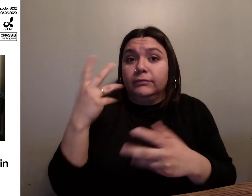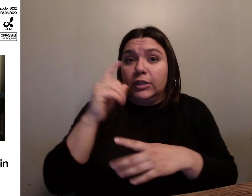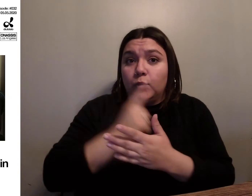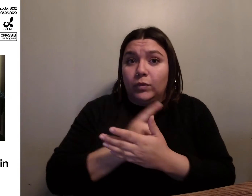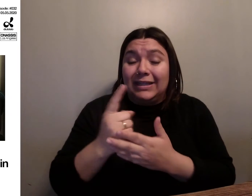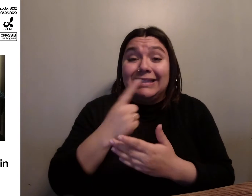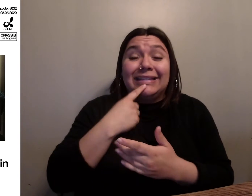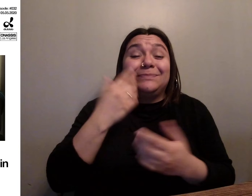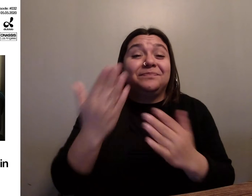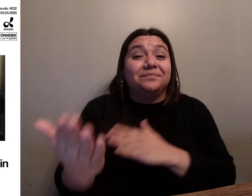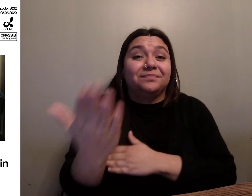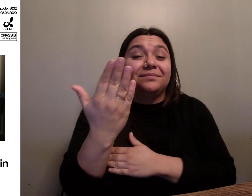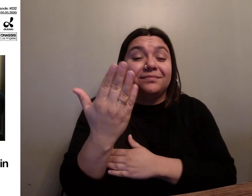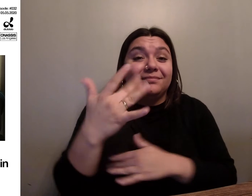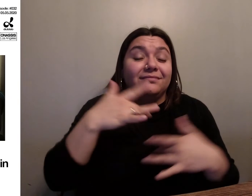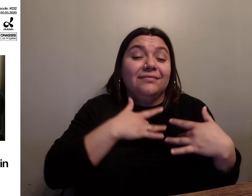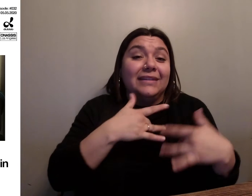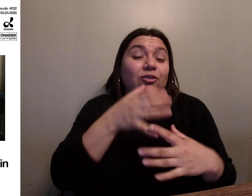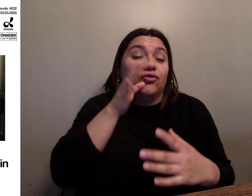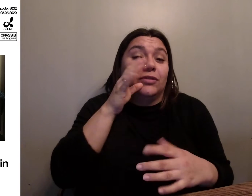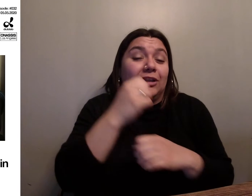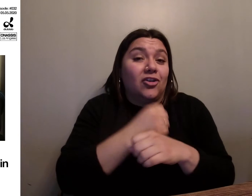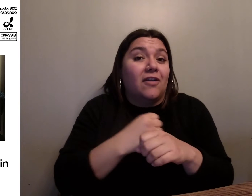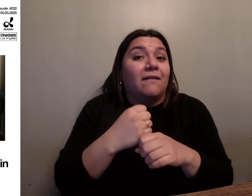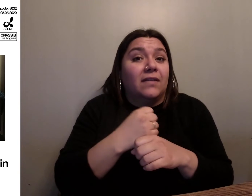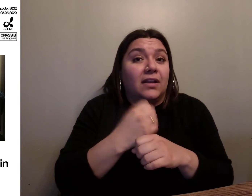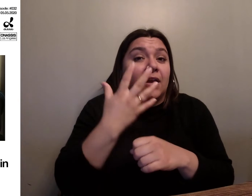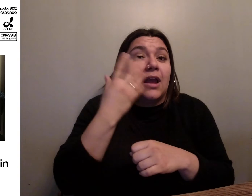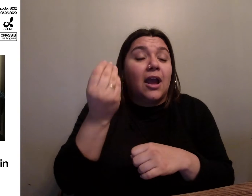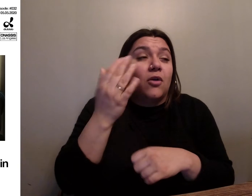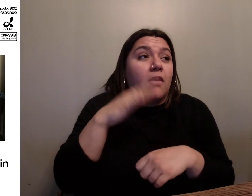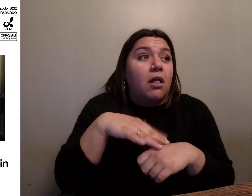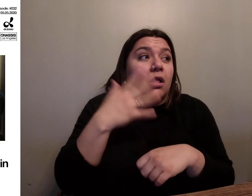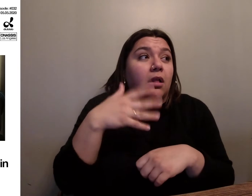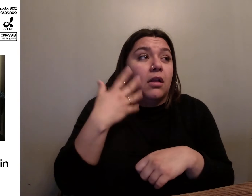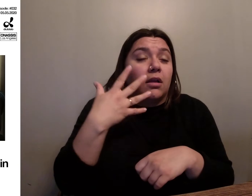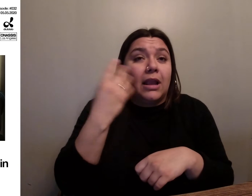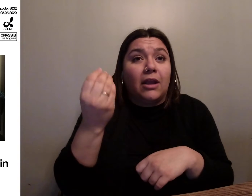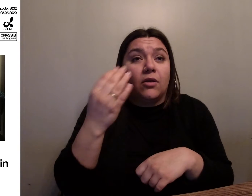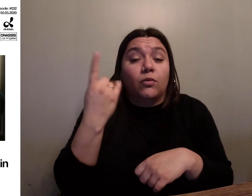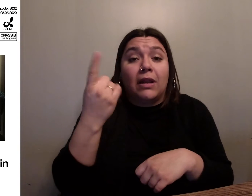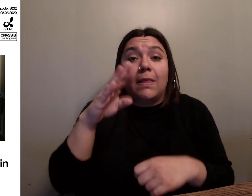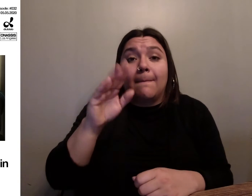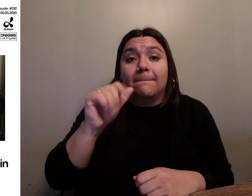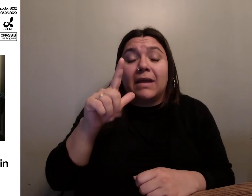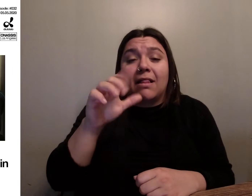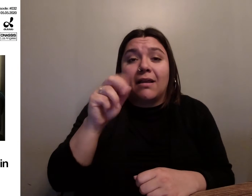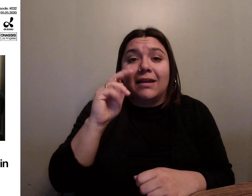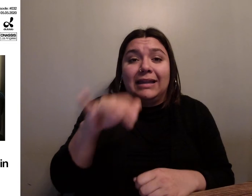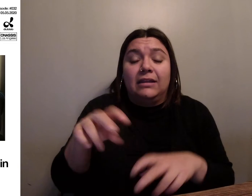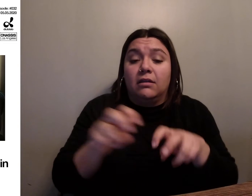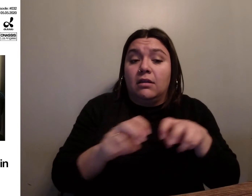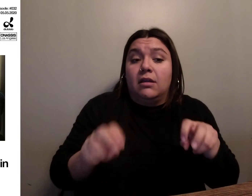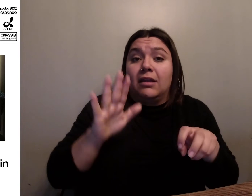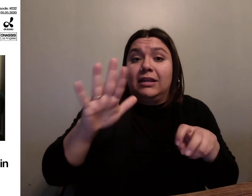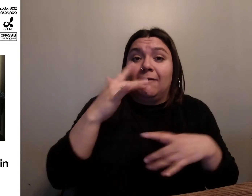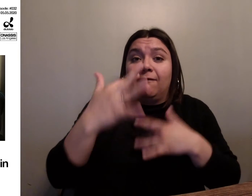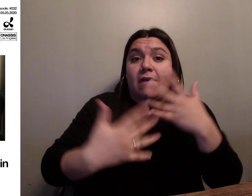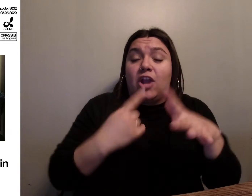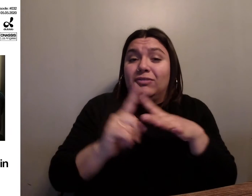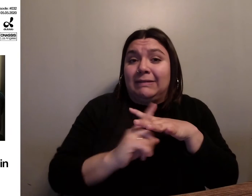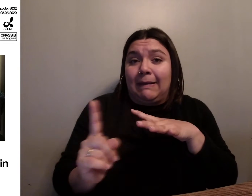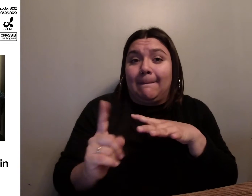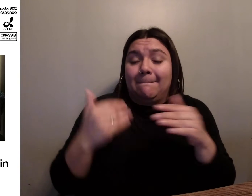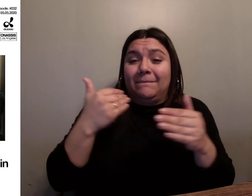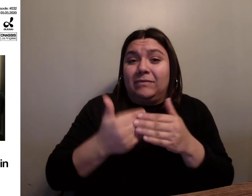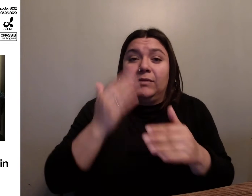the one of the balconies of his fire escape outside his bedroom window, and he's heard birds for the first